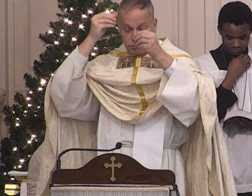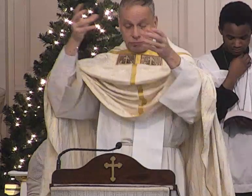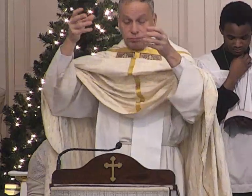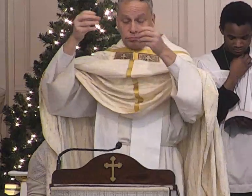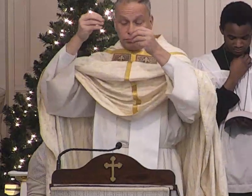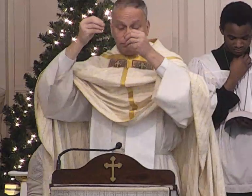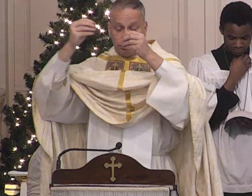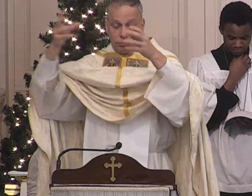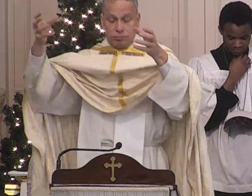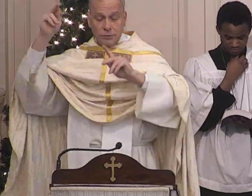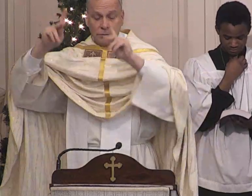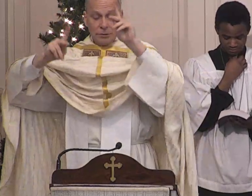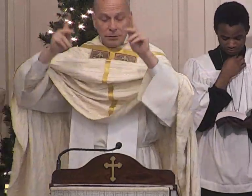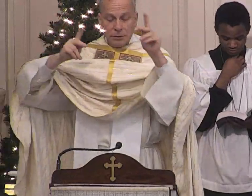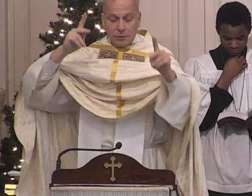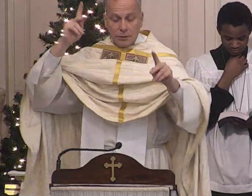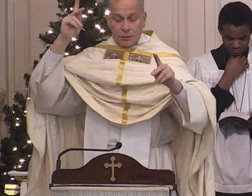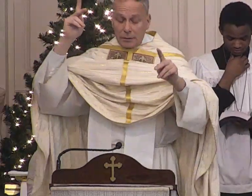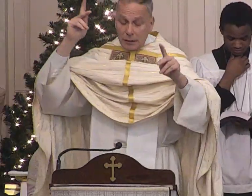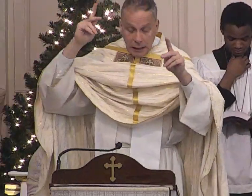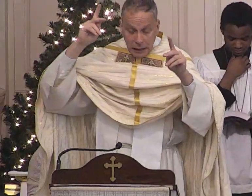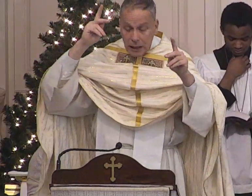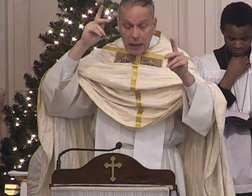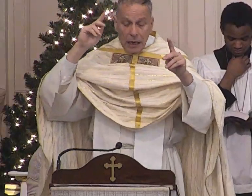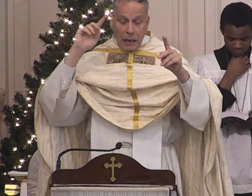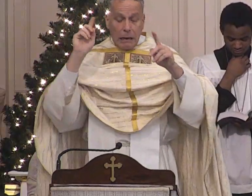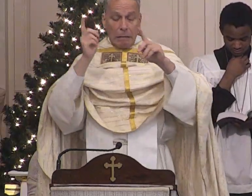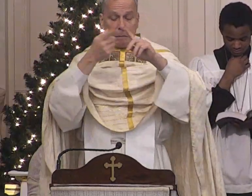they made known the message